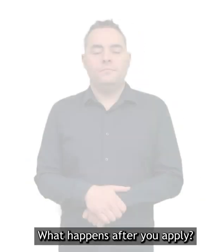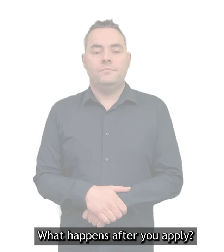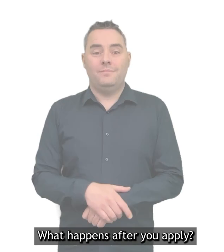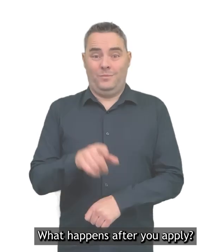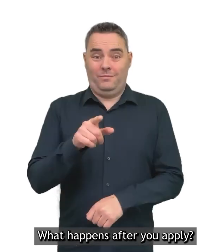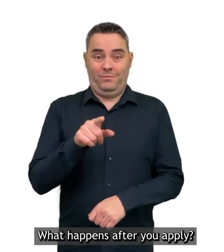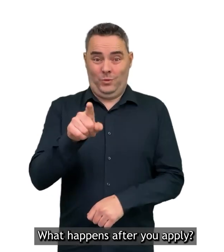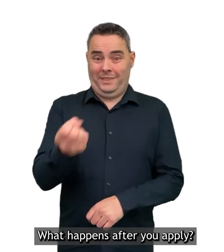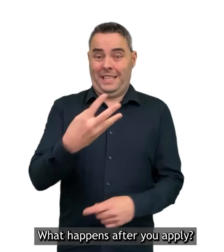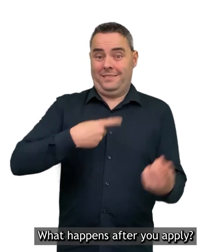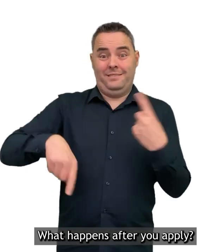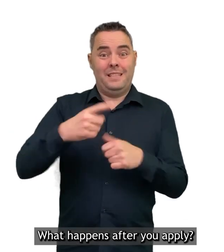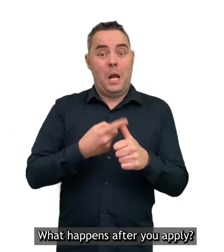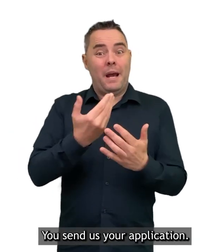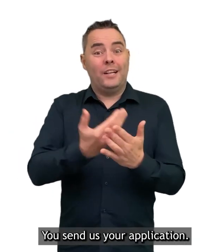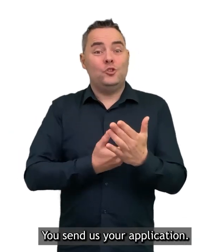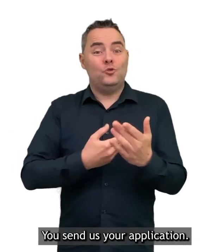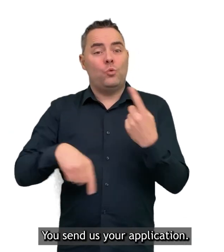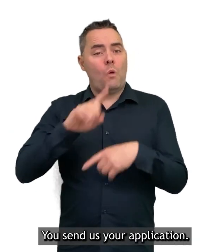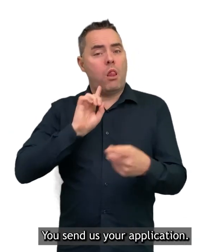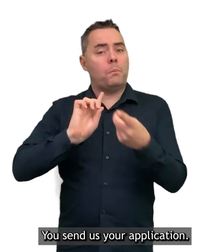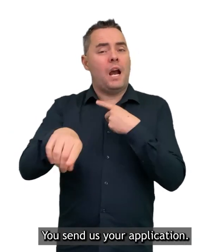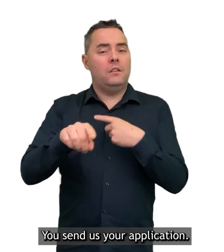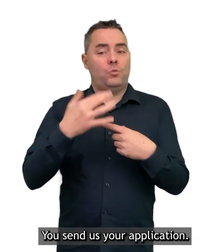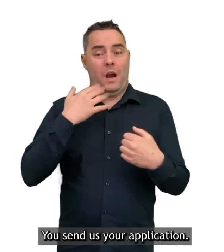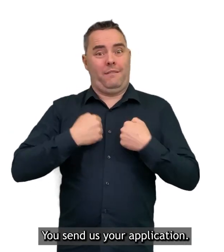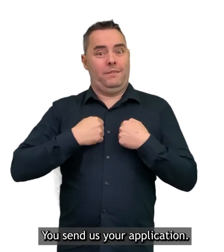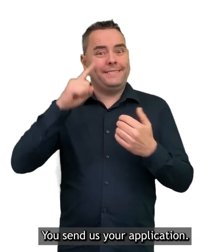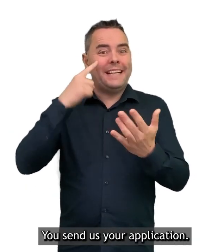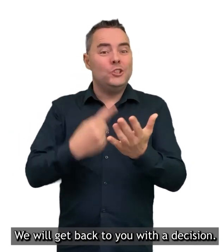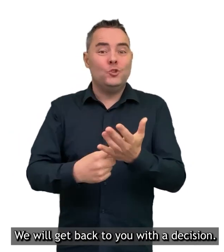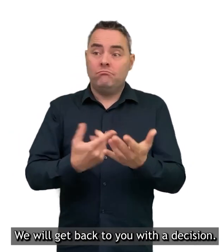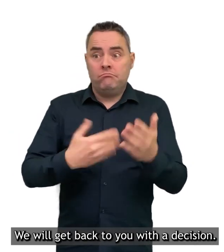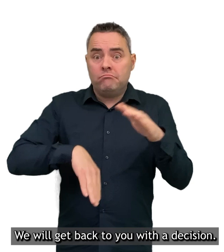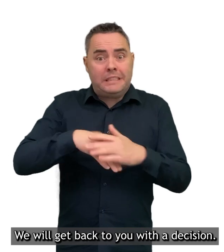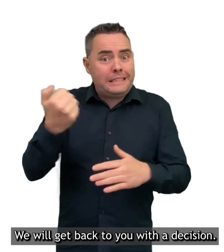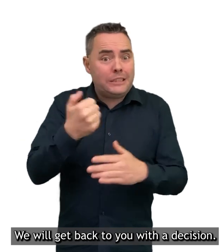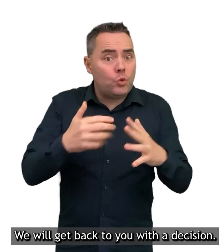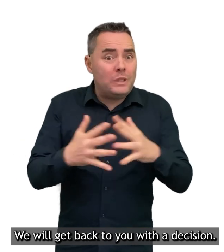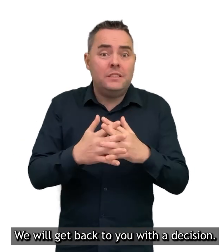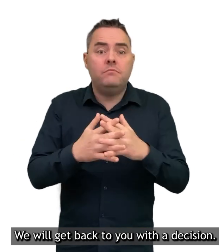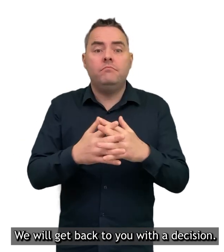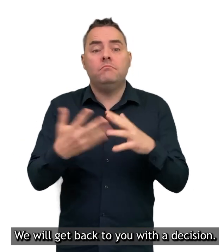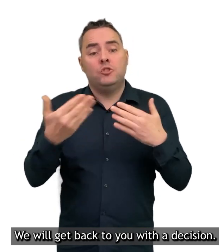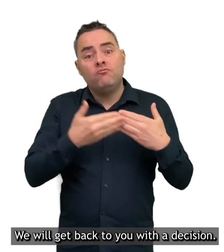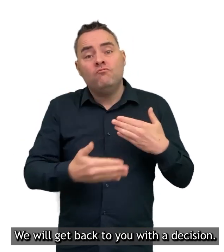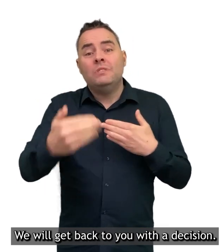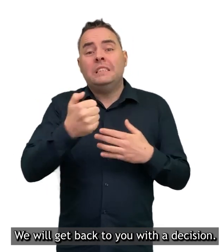What happens after you apply? You send us your application. We'll get back to you with a decision. This